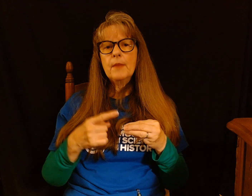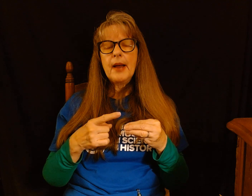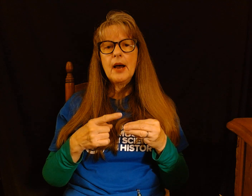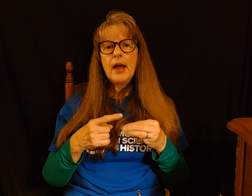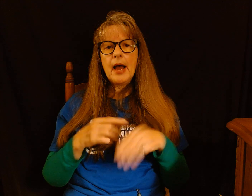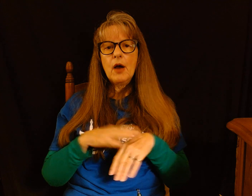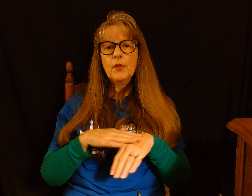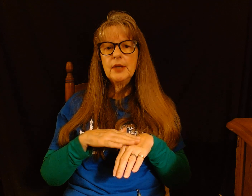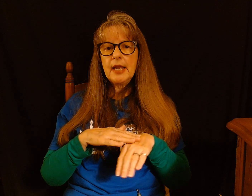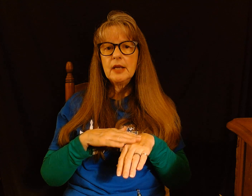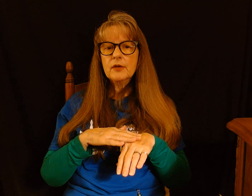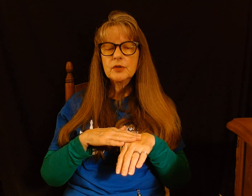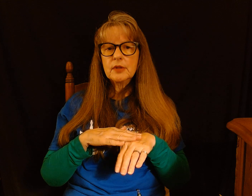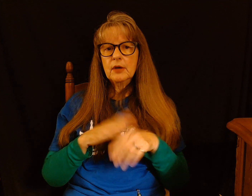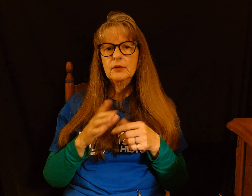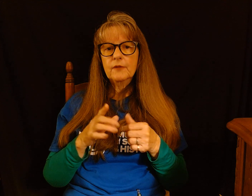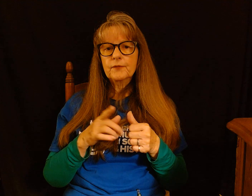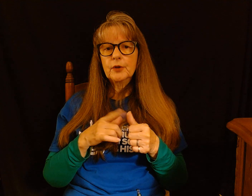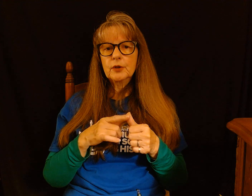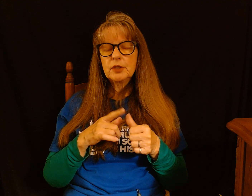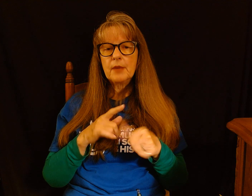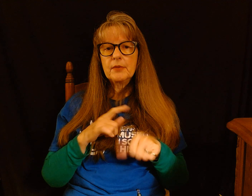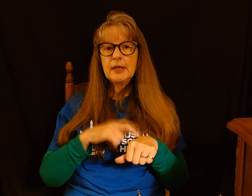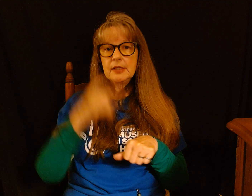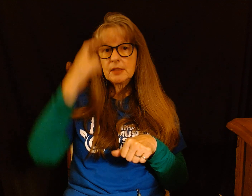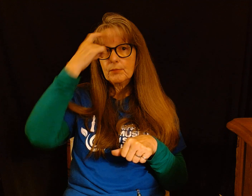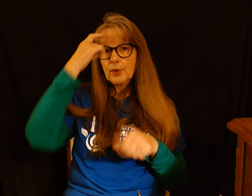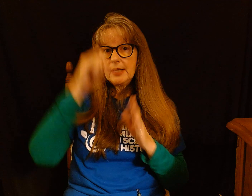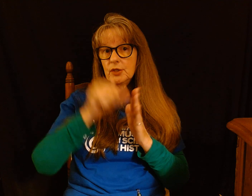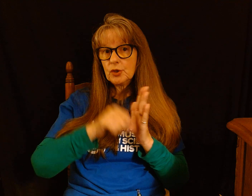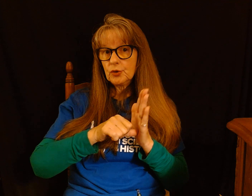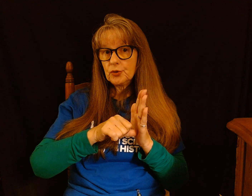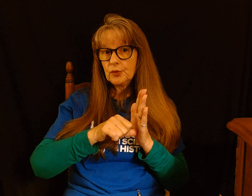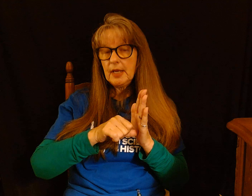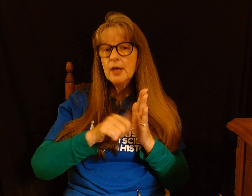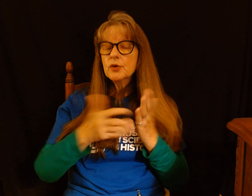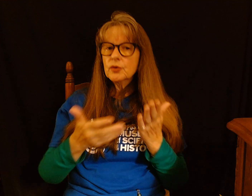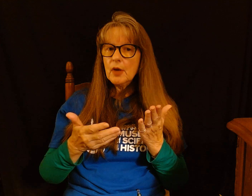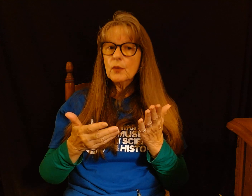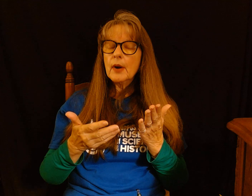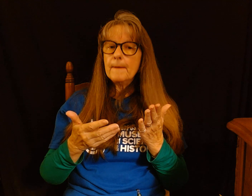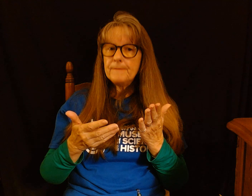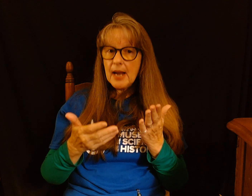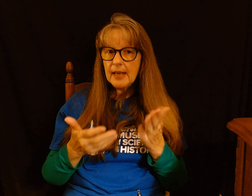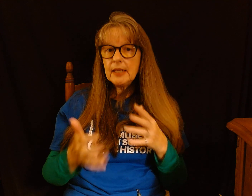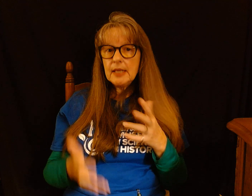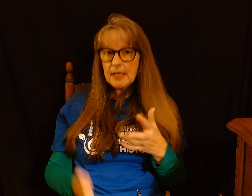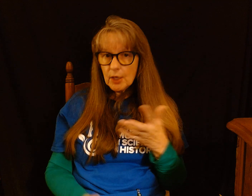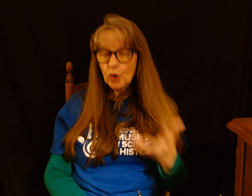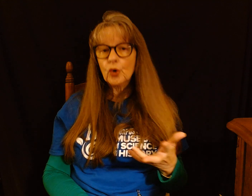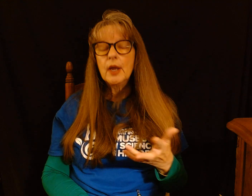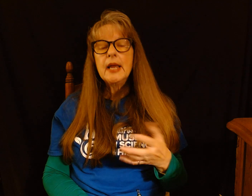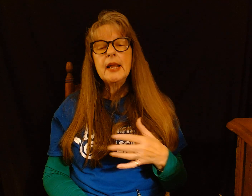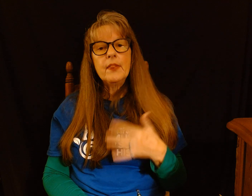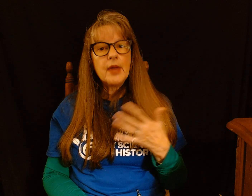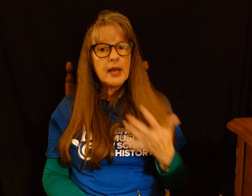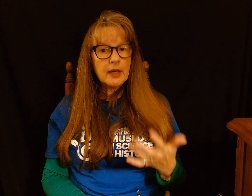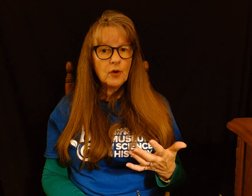about how the natives, the first time they did some brain surgery. So they were a pioneer in that area,